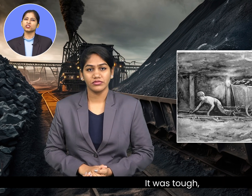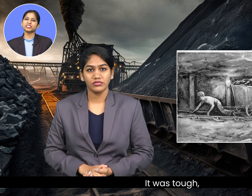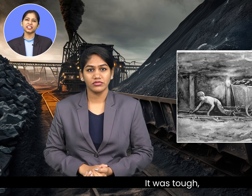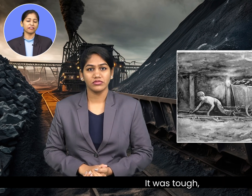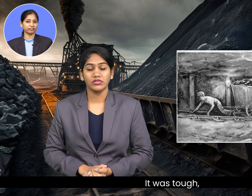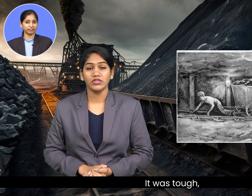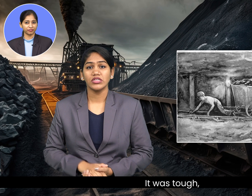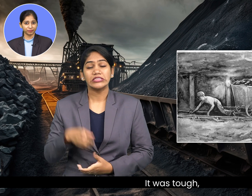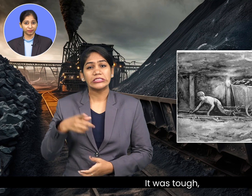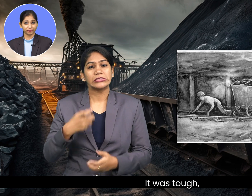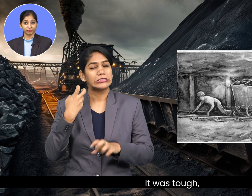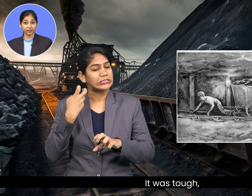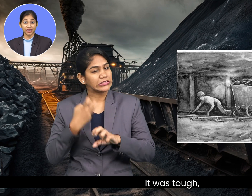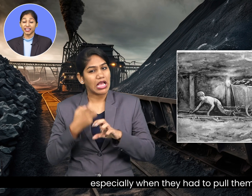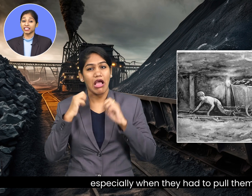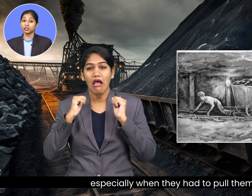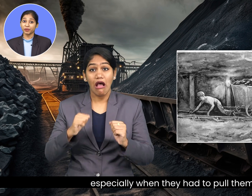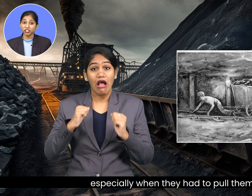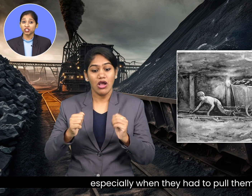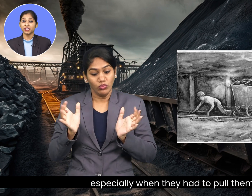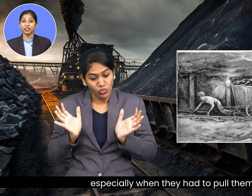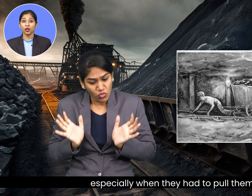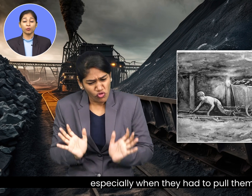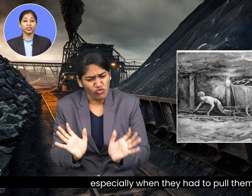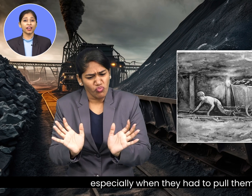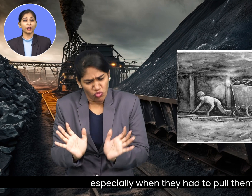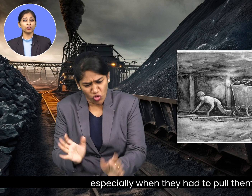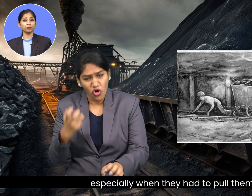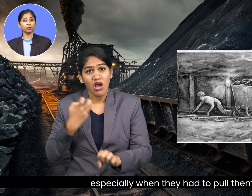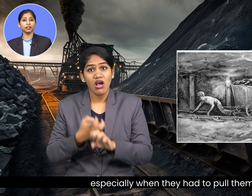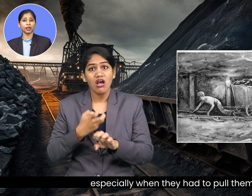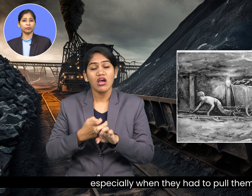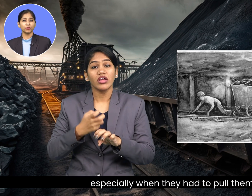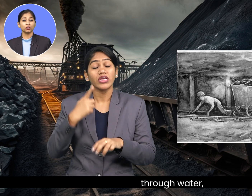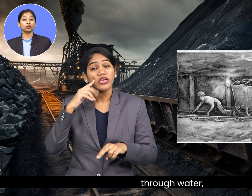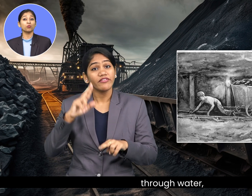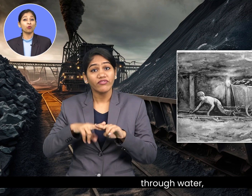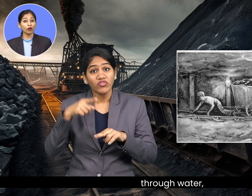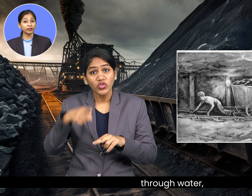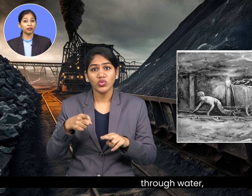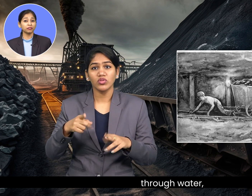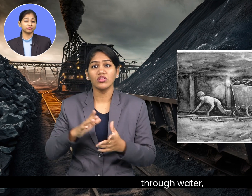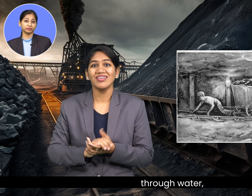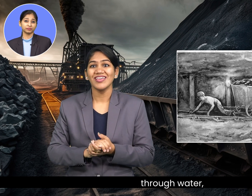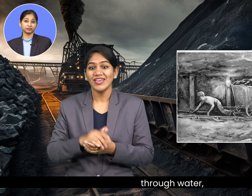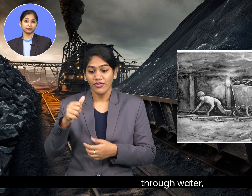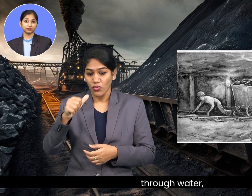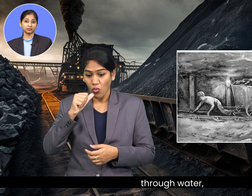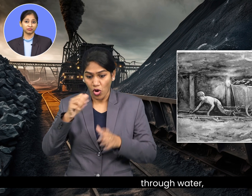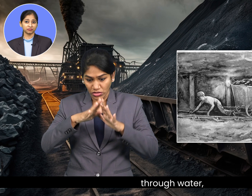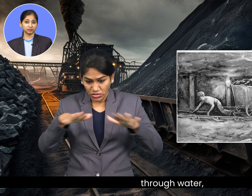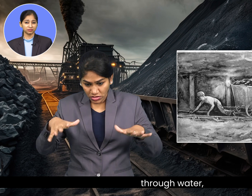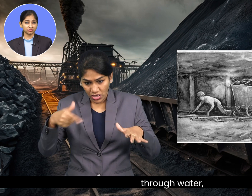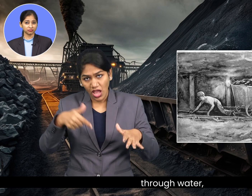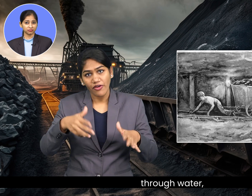It was tough, especially when they had to pull them through water,